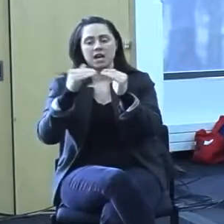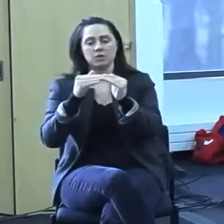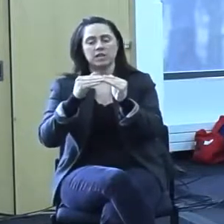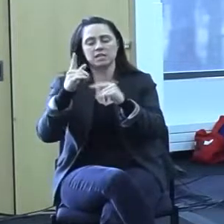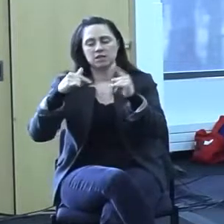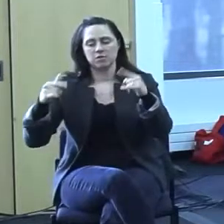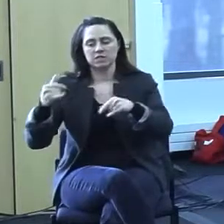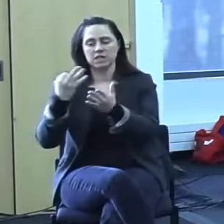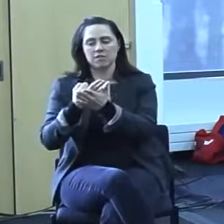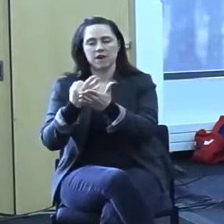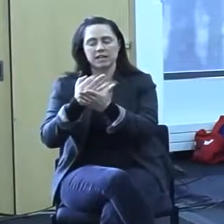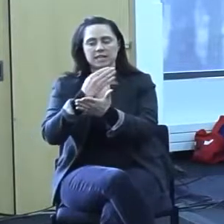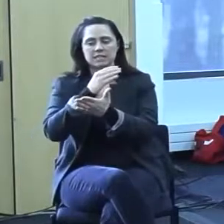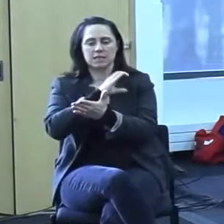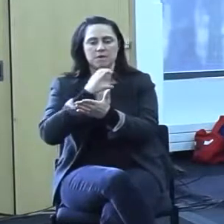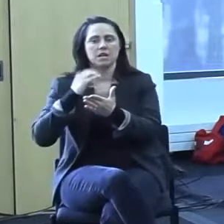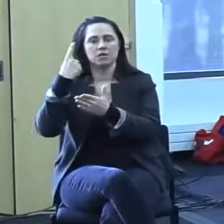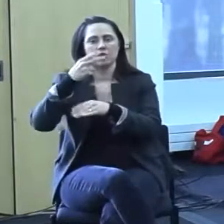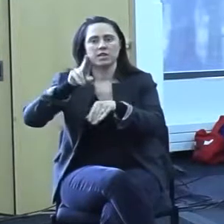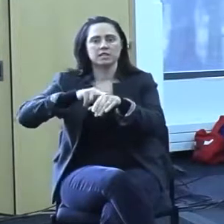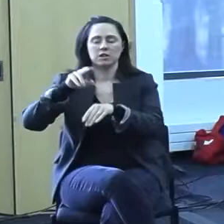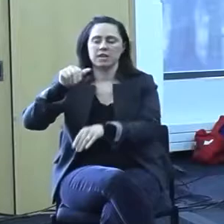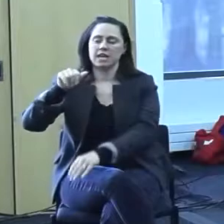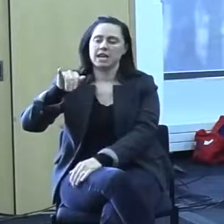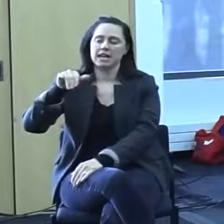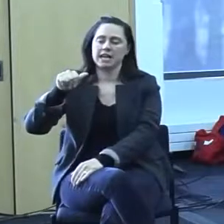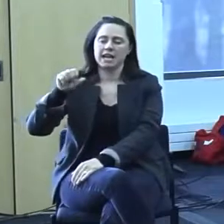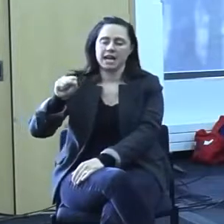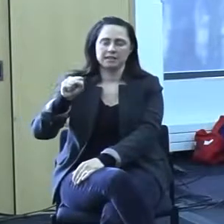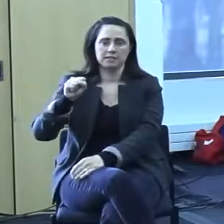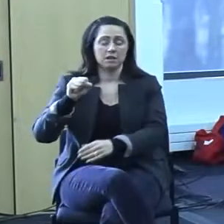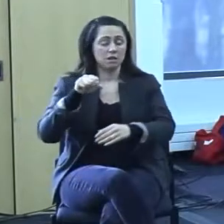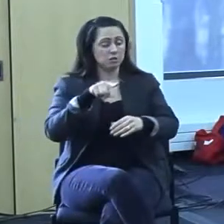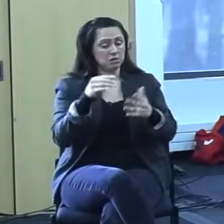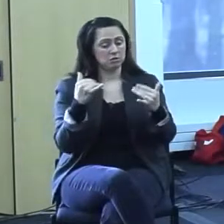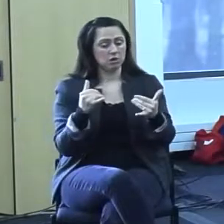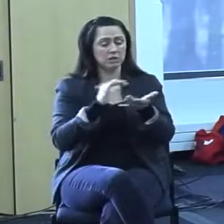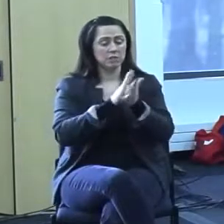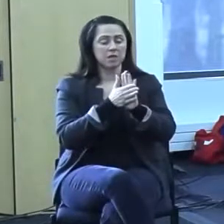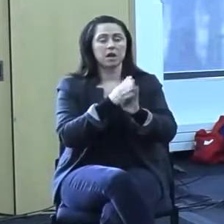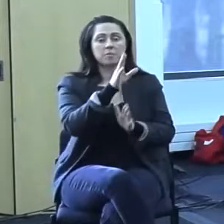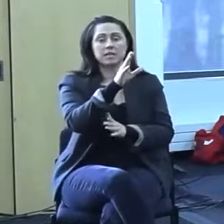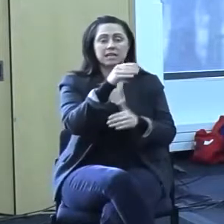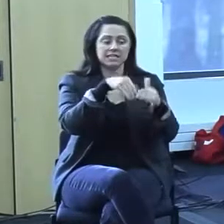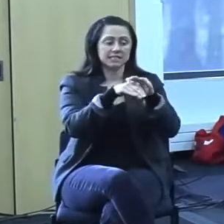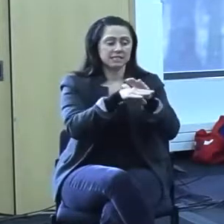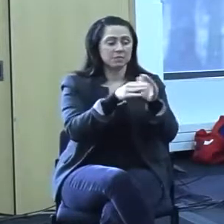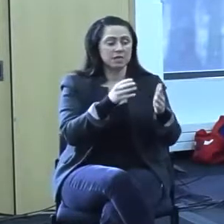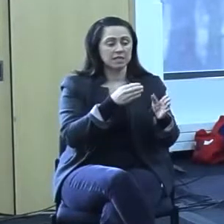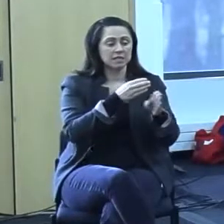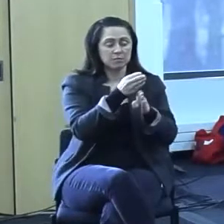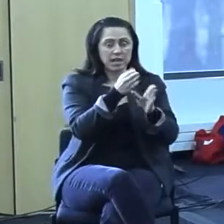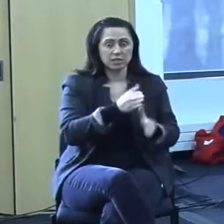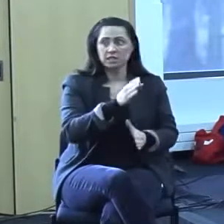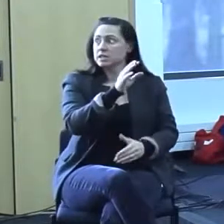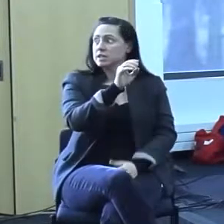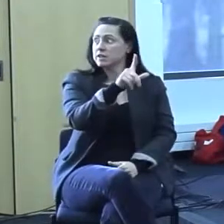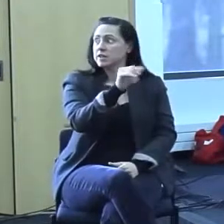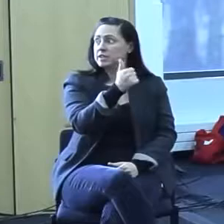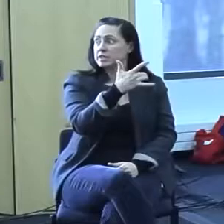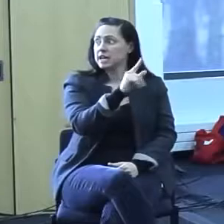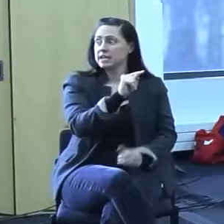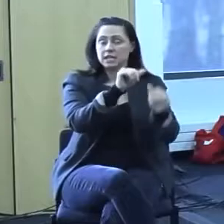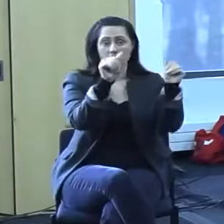Finance Committee of National AIAS. She is currently on track to becoming an accessibility specialist at Leggett Architects Chicago